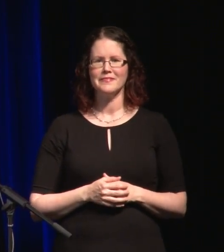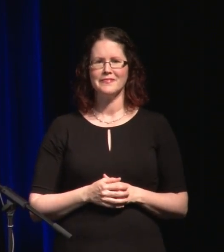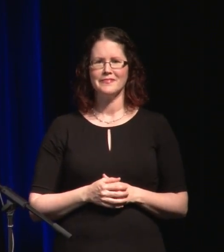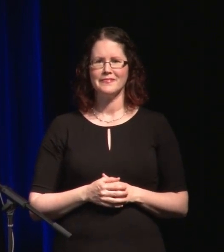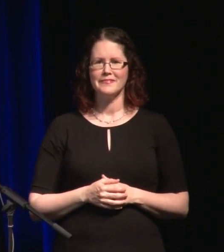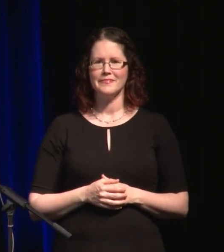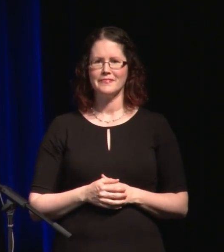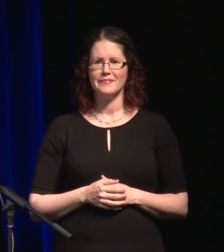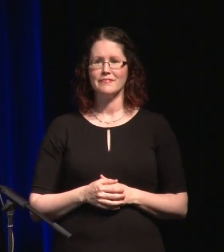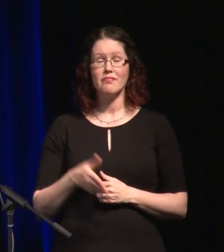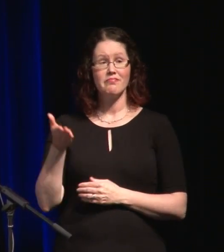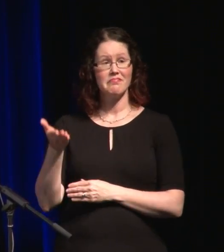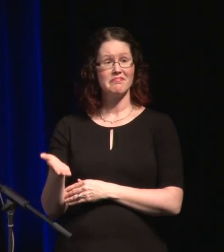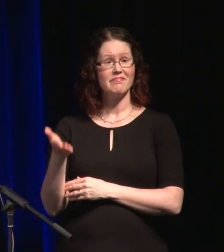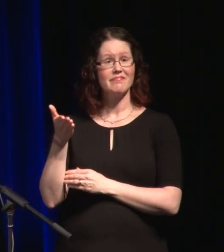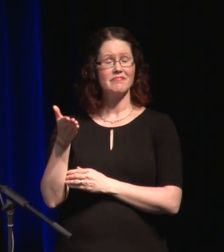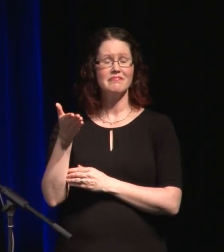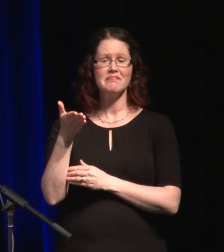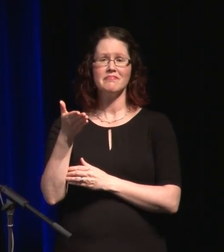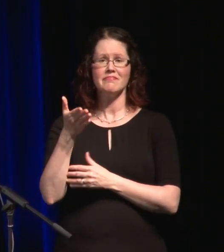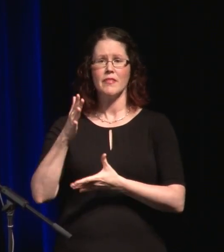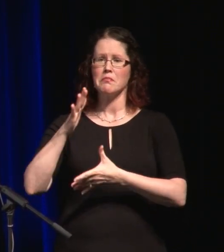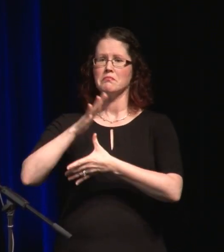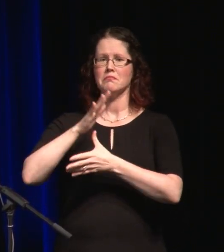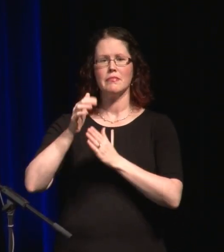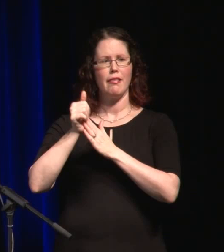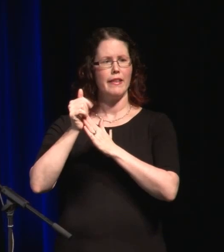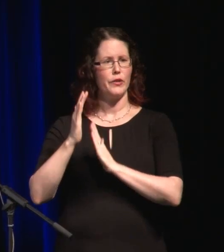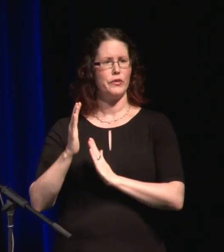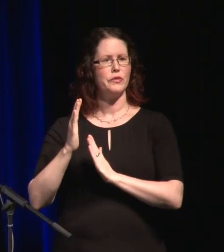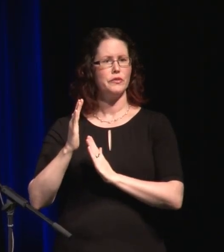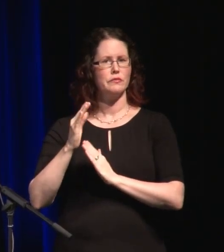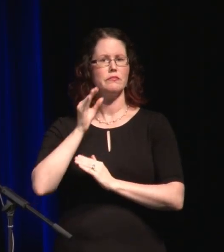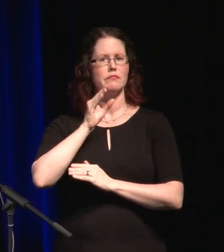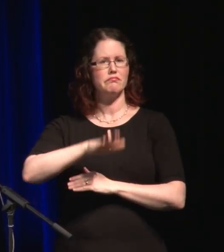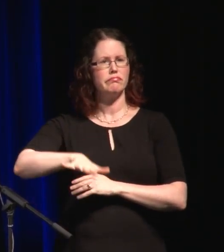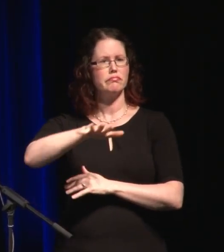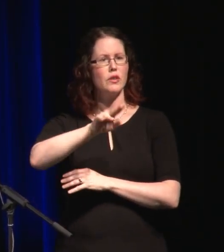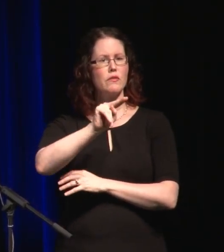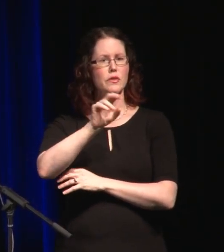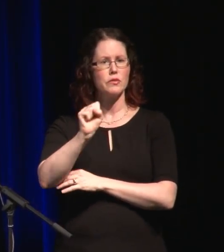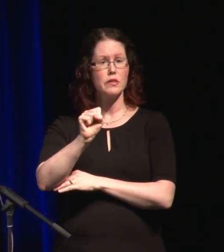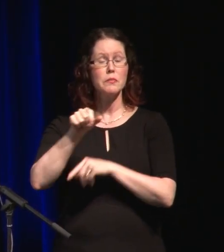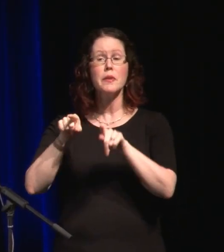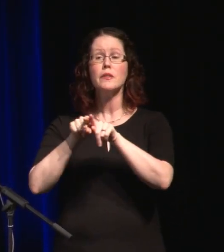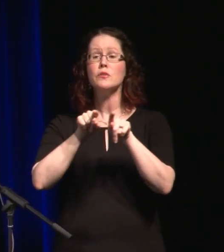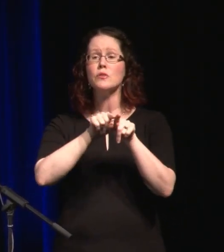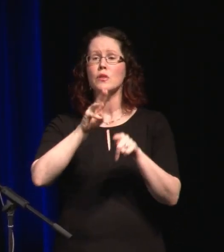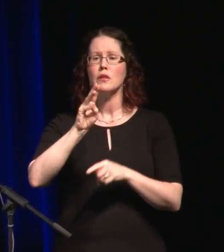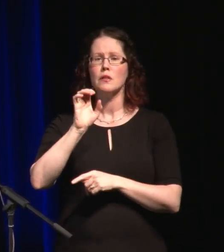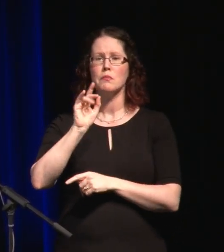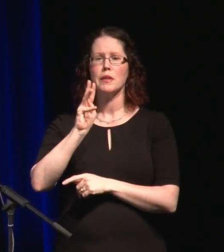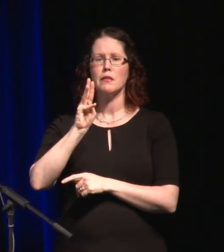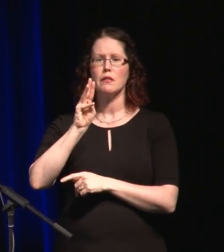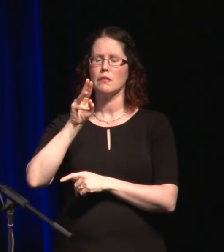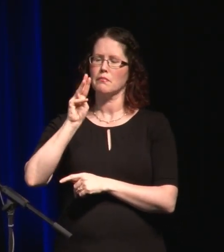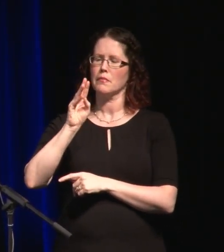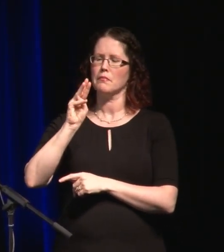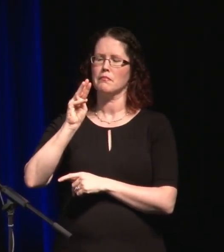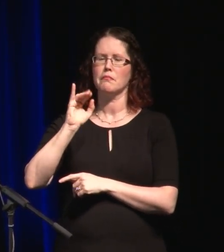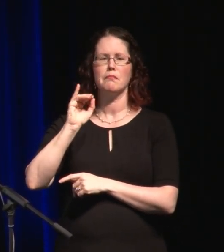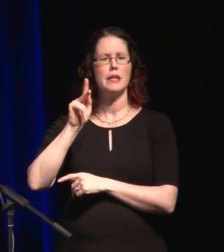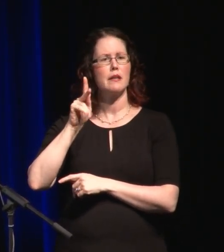Daniel is a tremendous leader in Nova Scotia and the Mi'kmaq community. He has served as band manager and